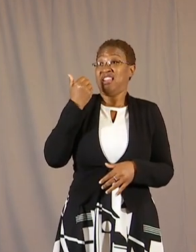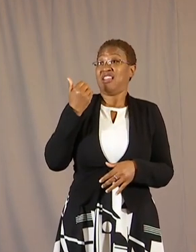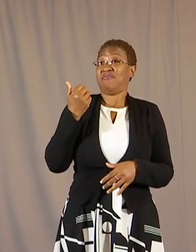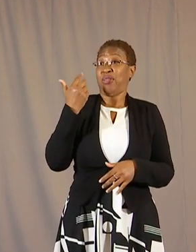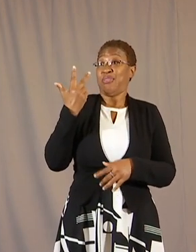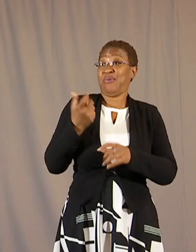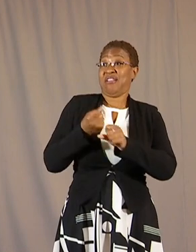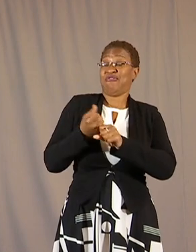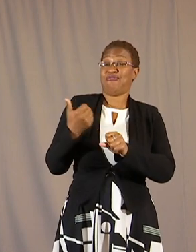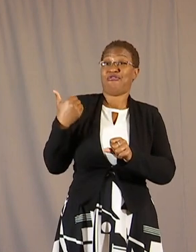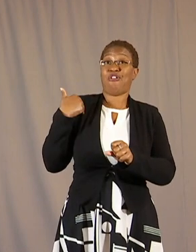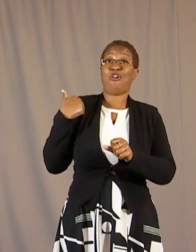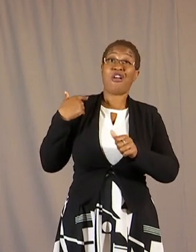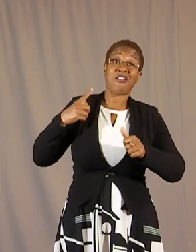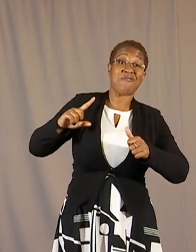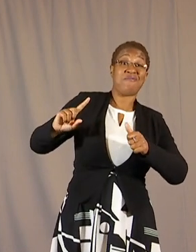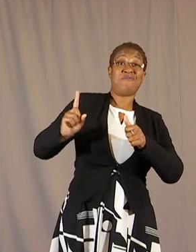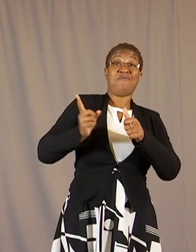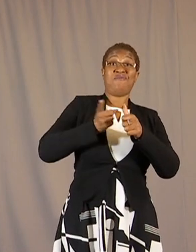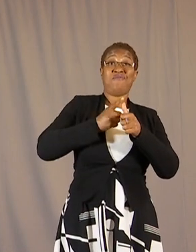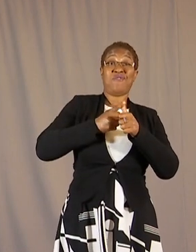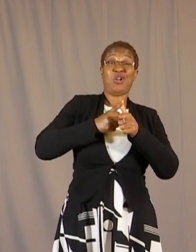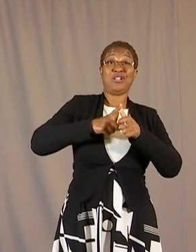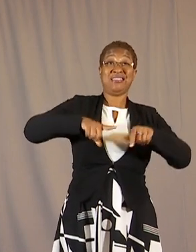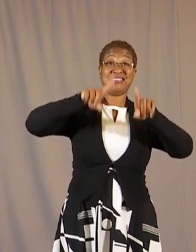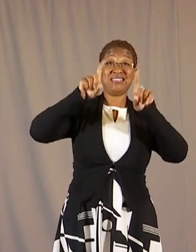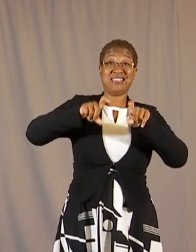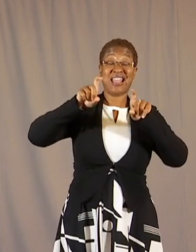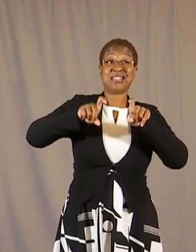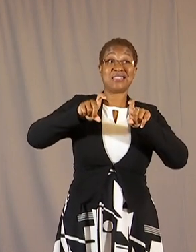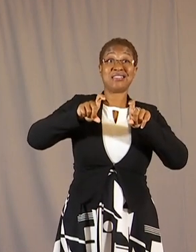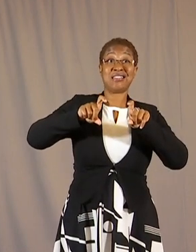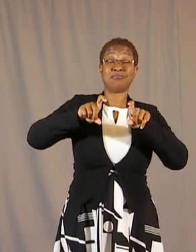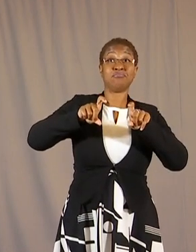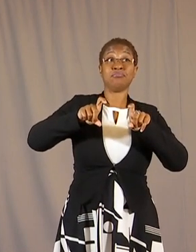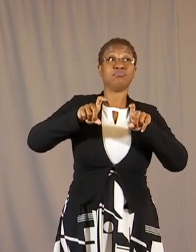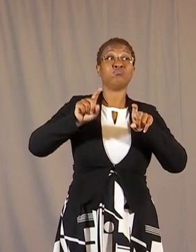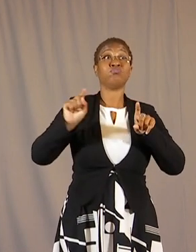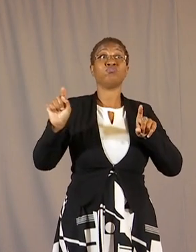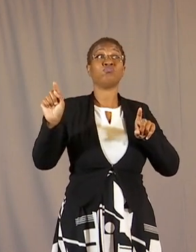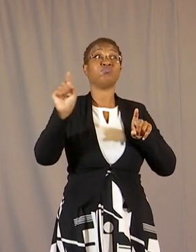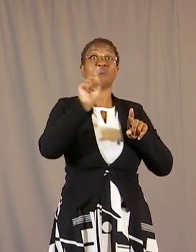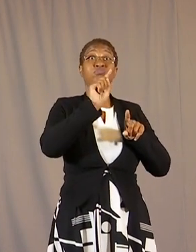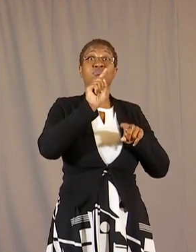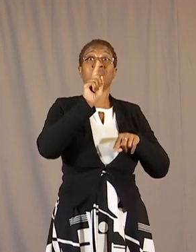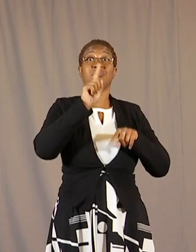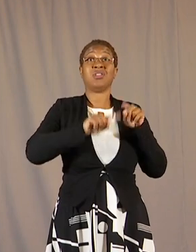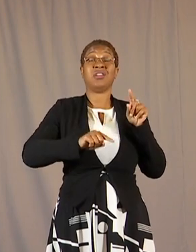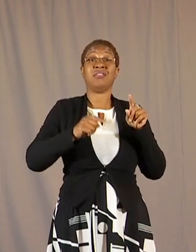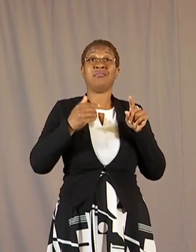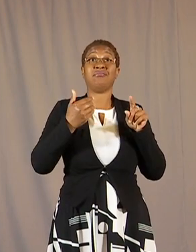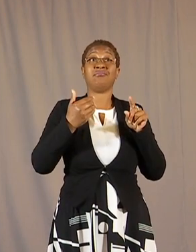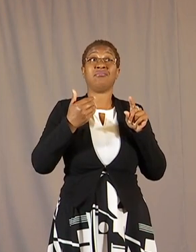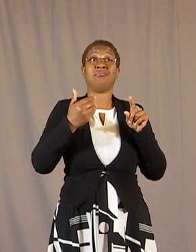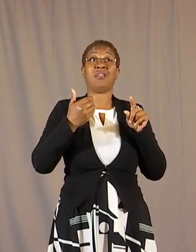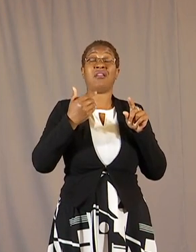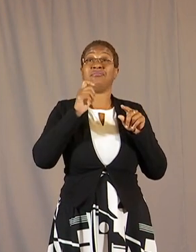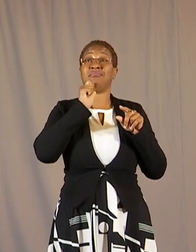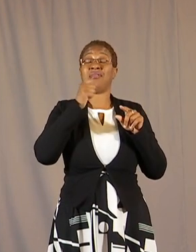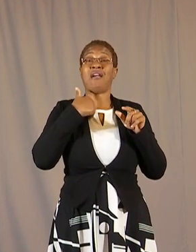but when we first had the testing resources, they were not available to everybody. Right. You know, everybody couldn't get tested.